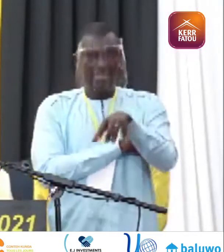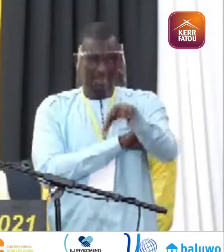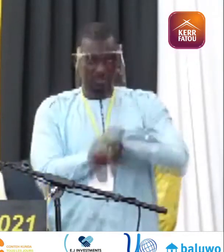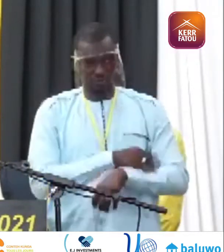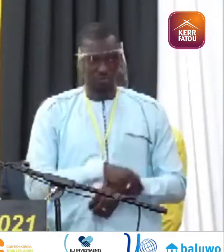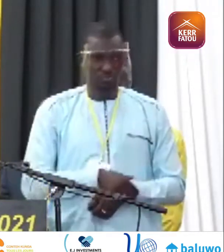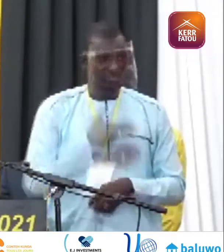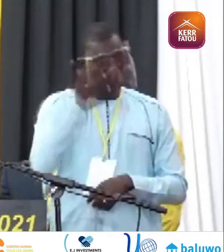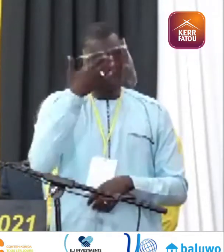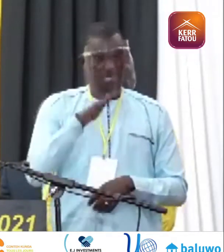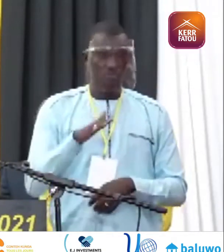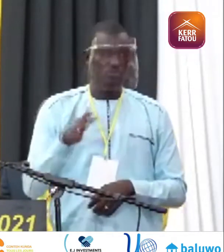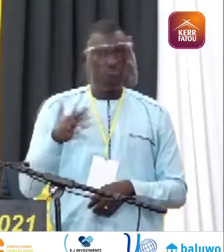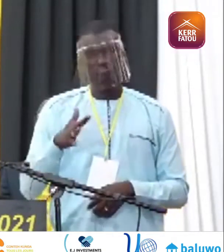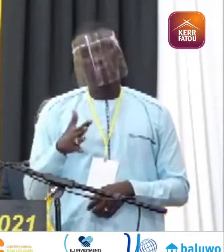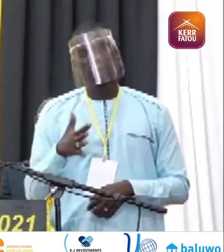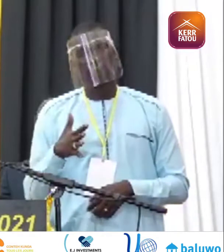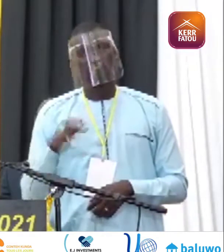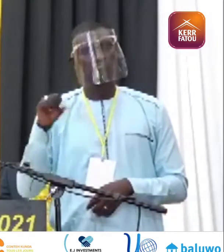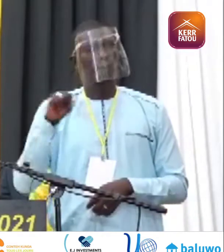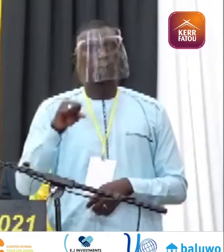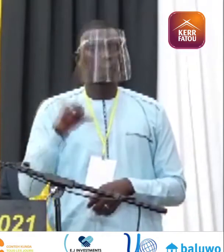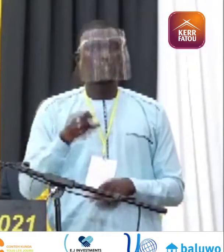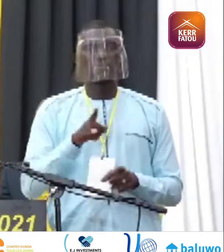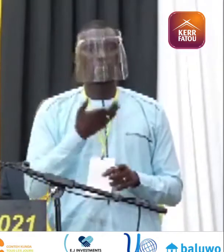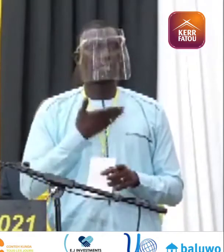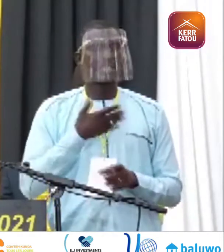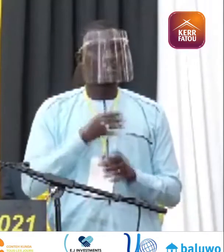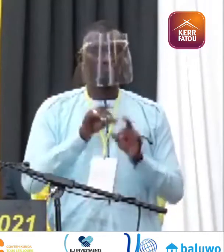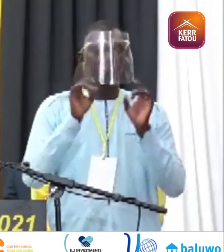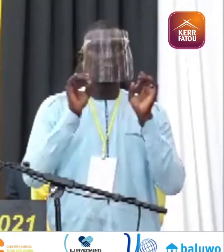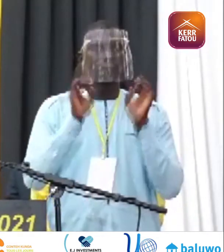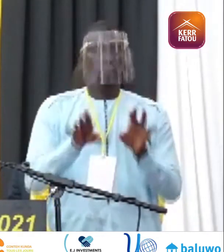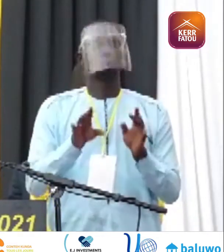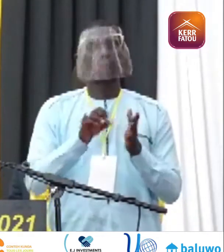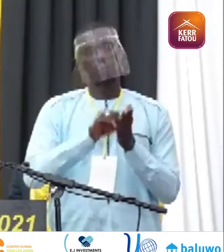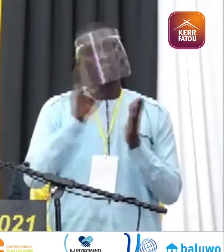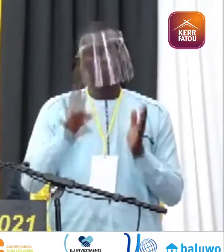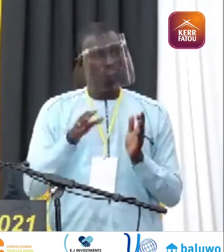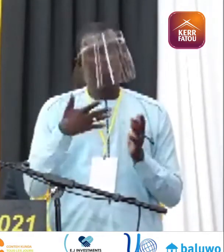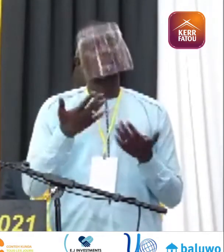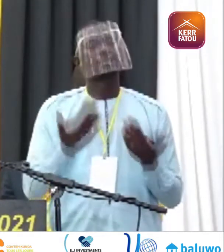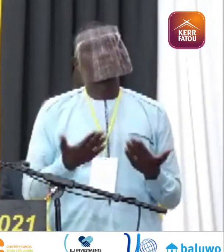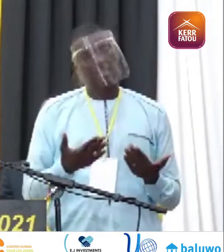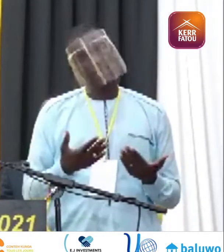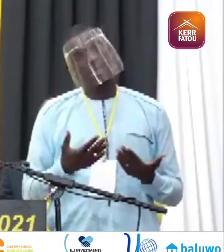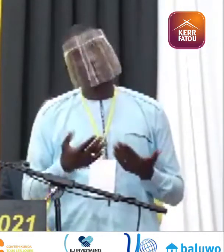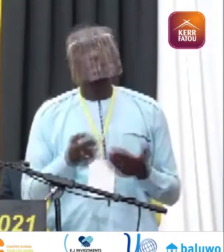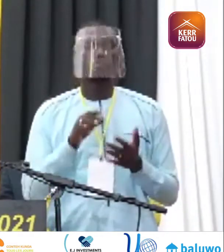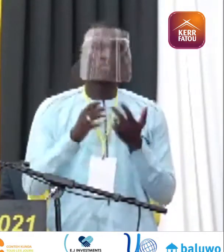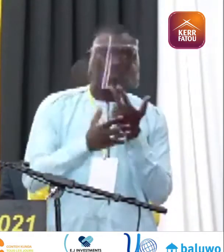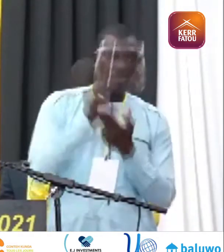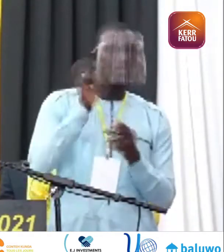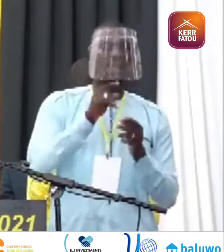Brikama Area Council. We had expected that elections would have been held by now. But